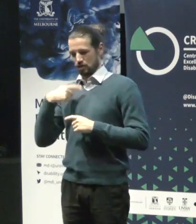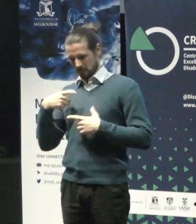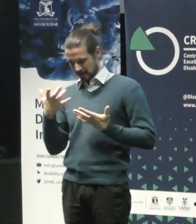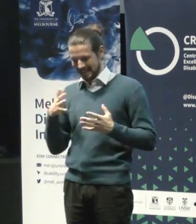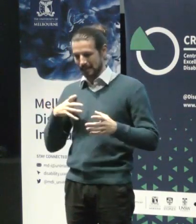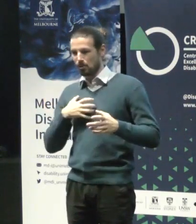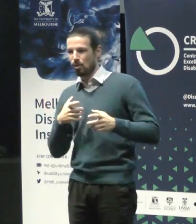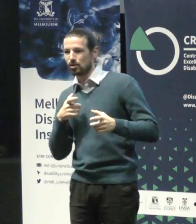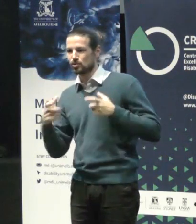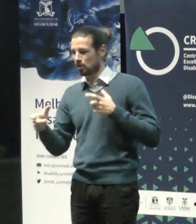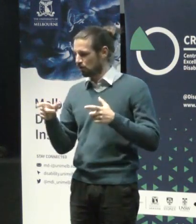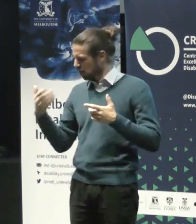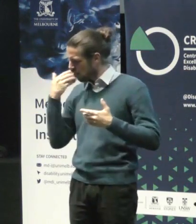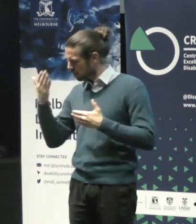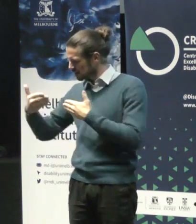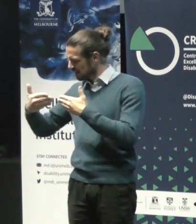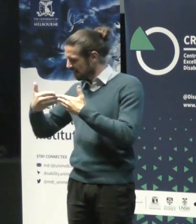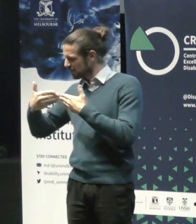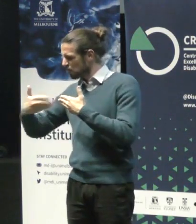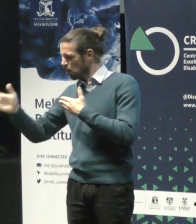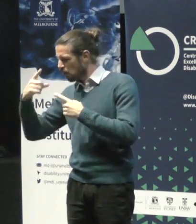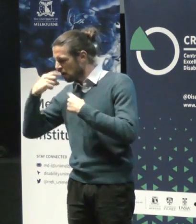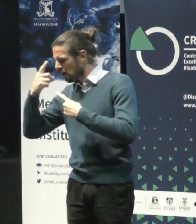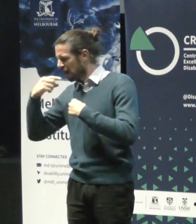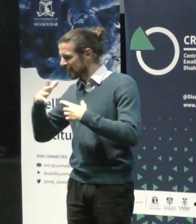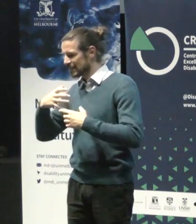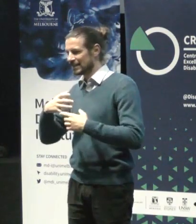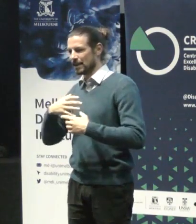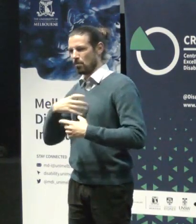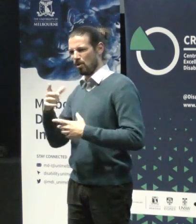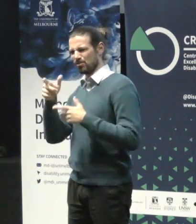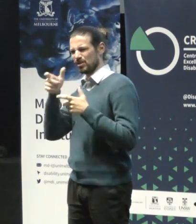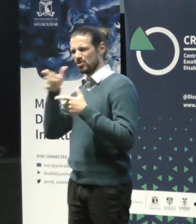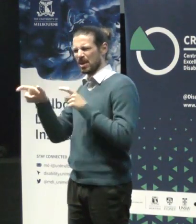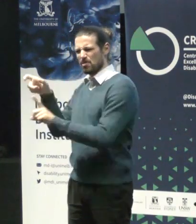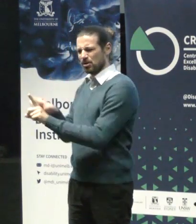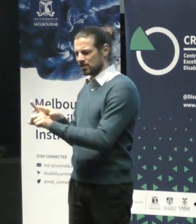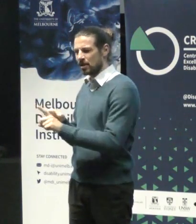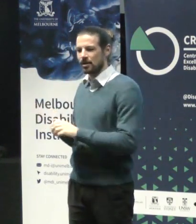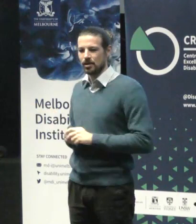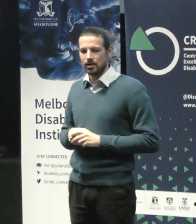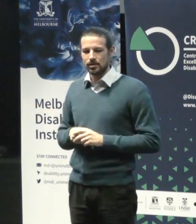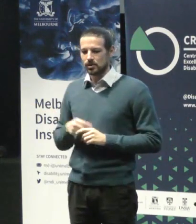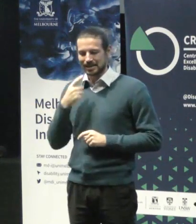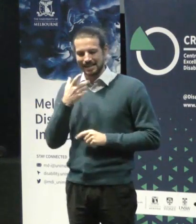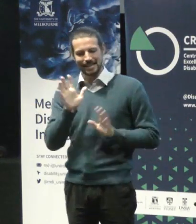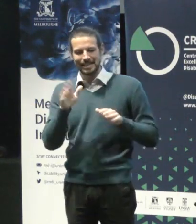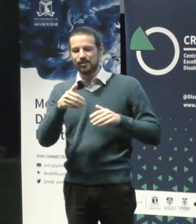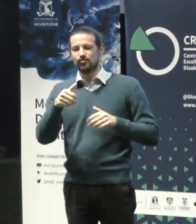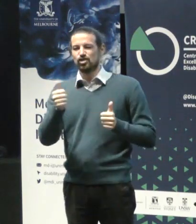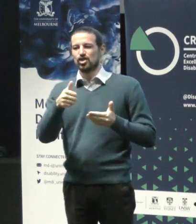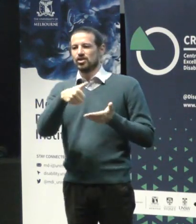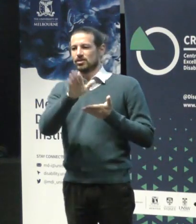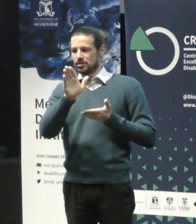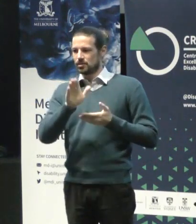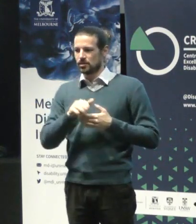of her because she kept leaving the door open and crying down the corridor. I hate myself, I want to die, I hate being here. So I told her, just go. This is not working for you. It's not